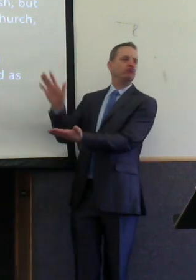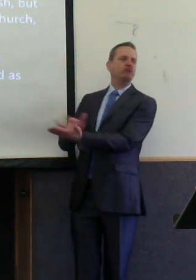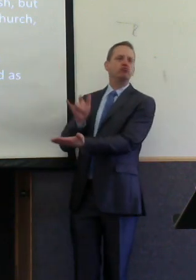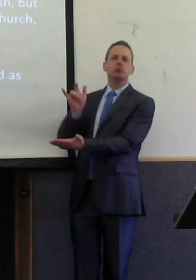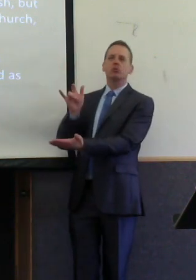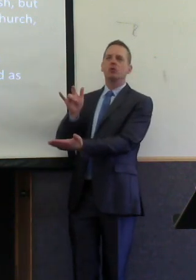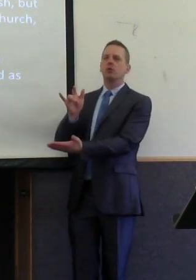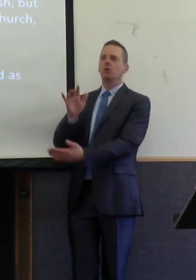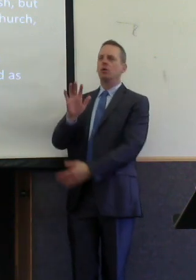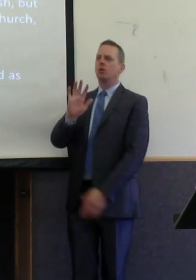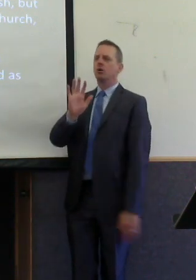Not doing something like,